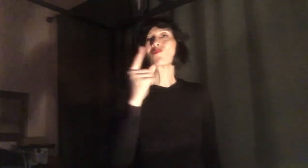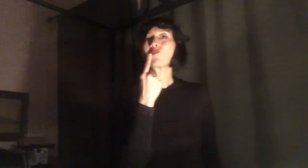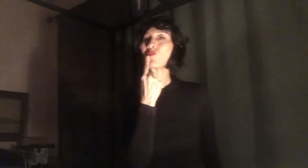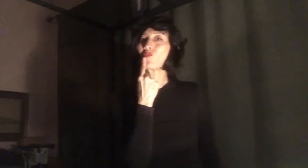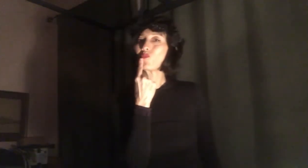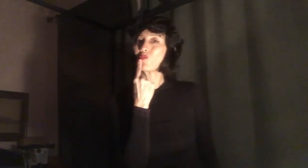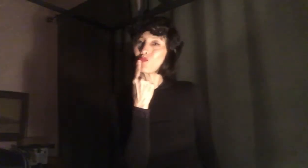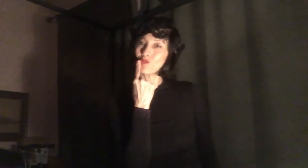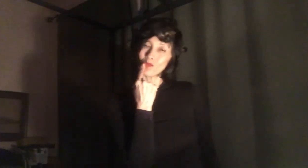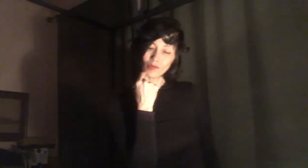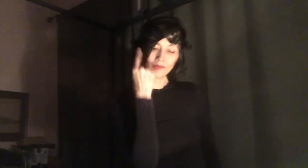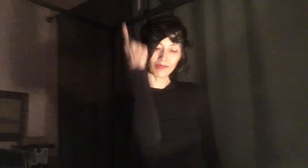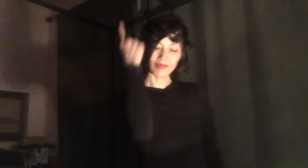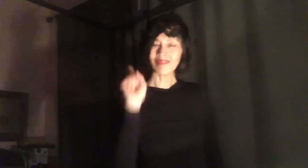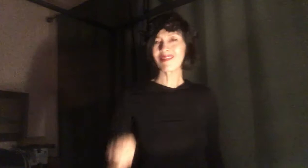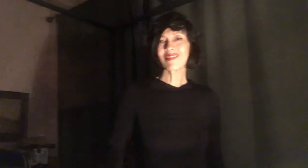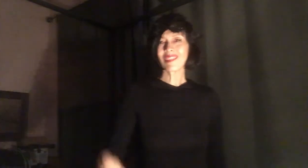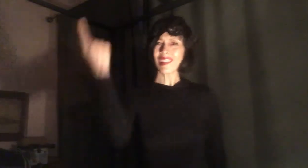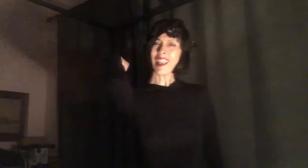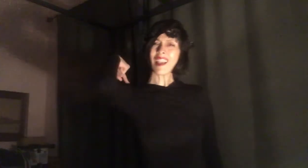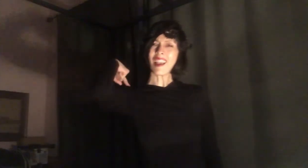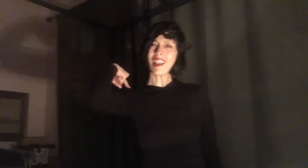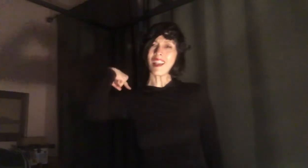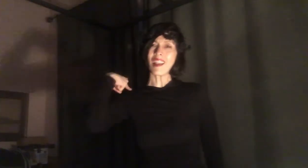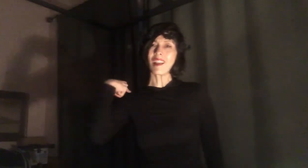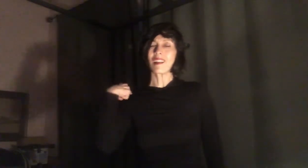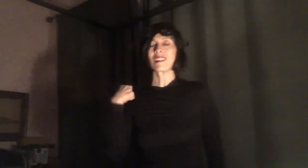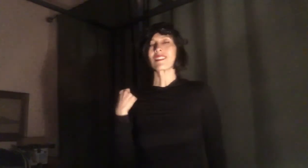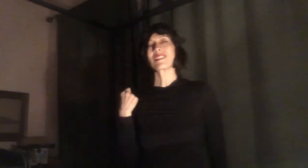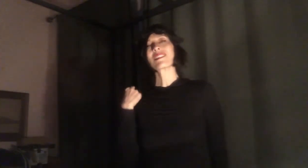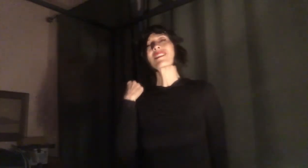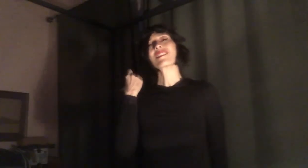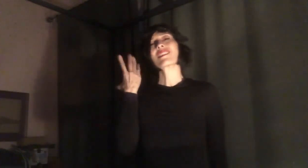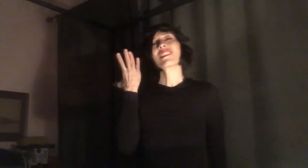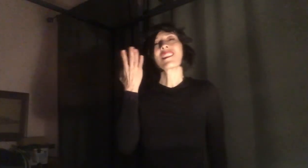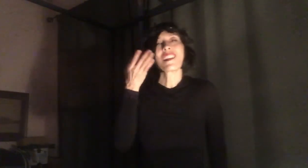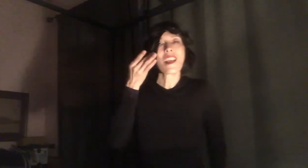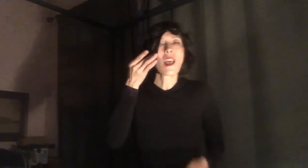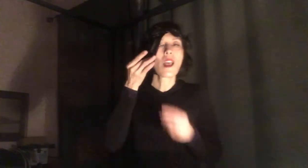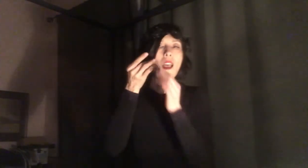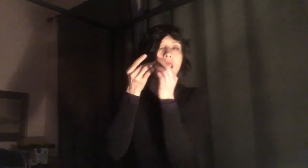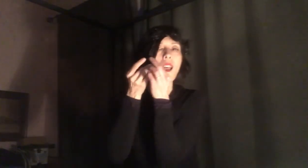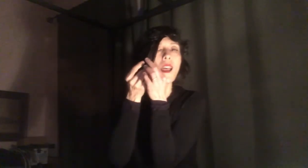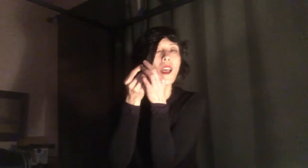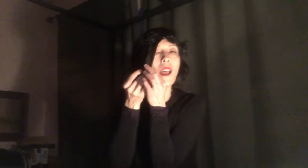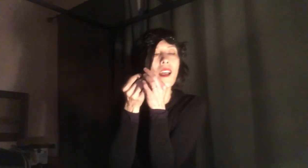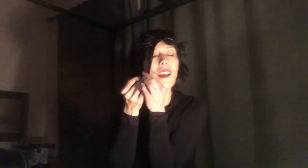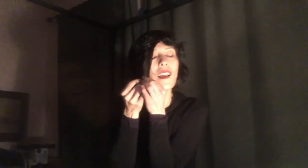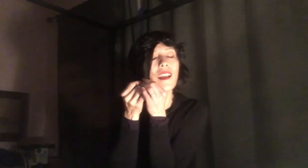Your lips up and down your back end. Every single hair,